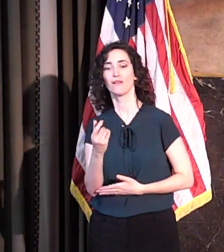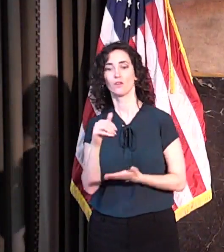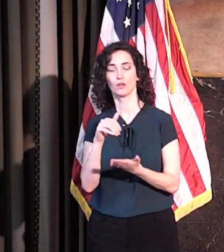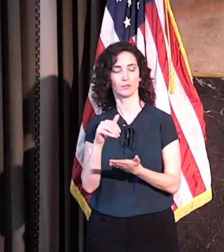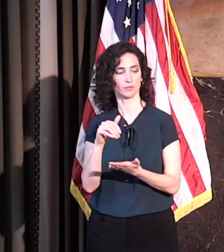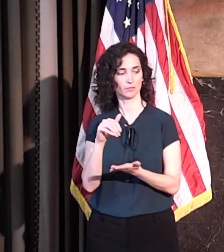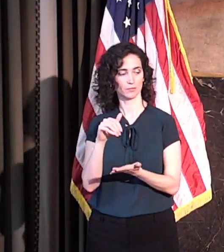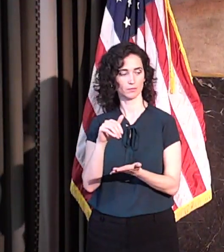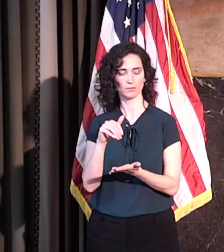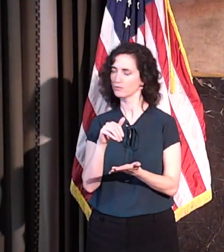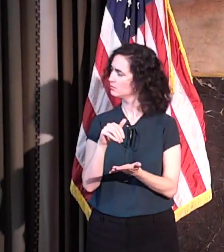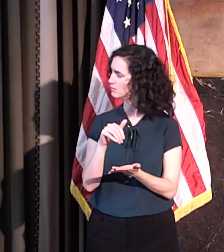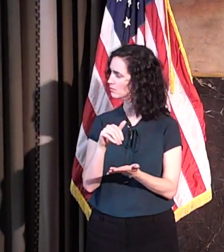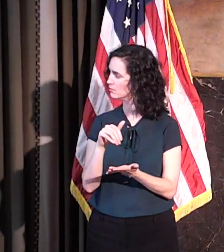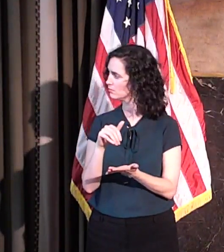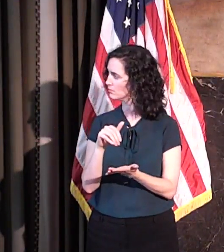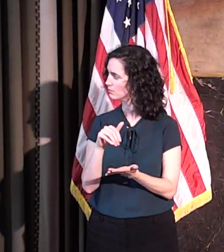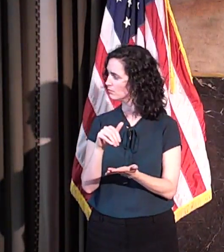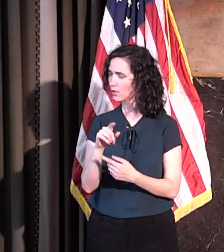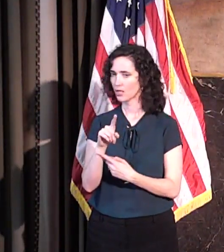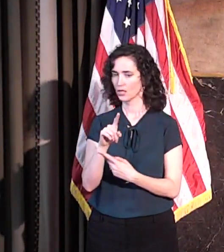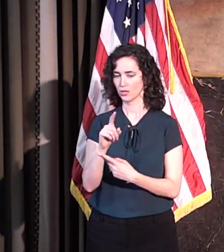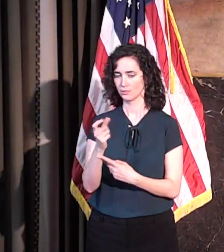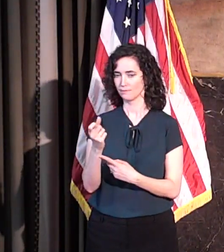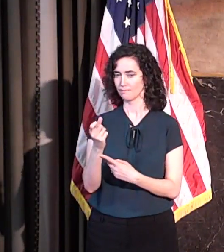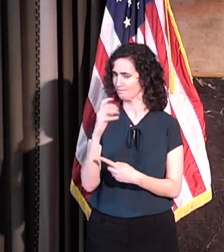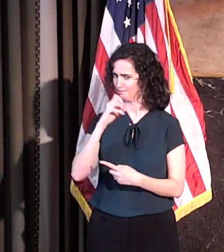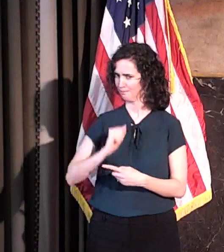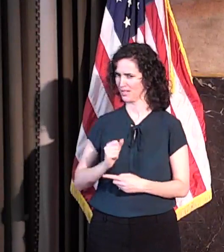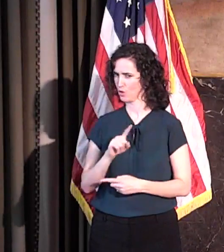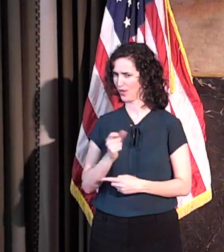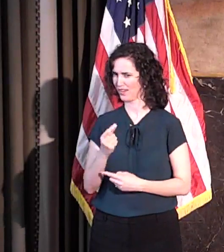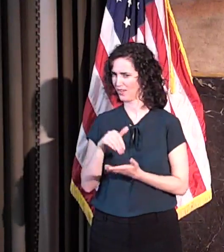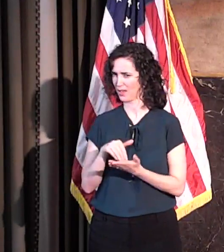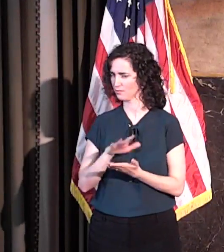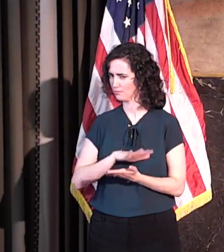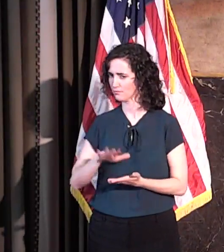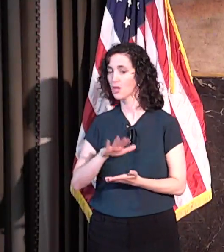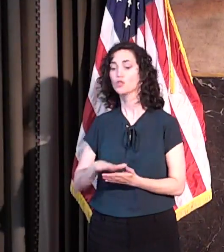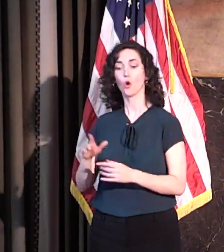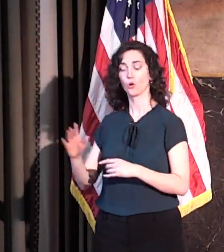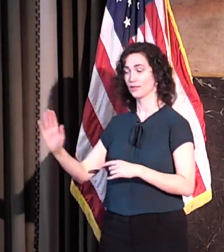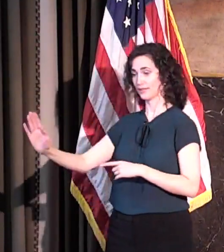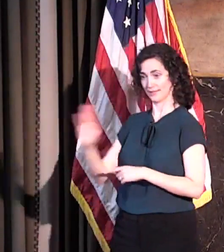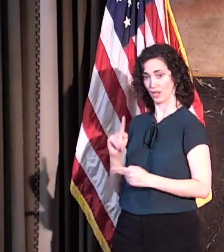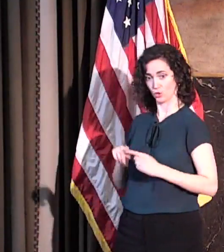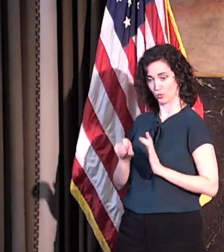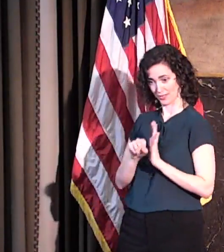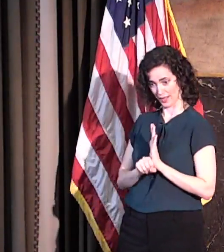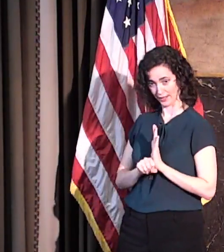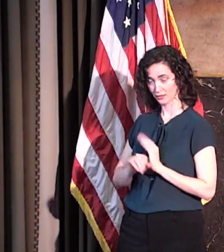111,540 doses of vaccine came to Louisiana in addition to our state allotment through the federal